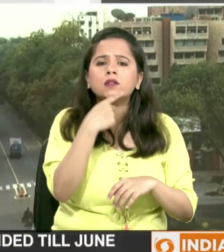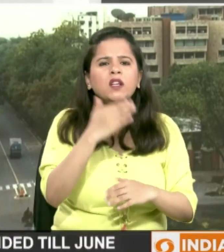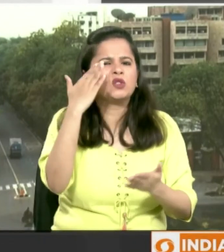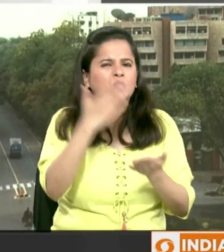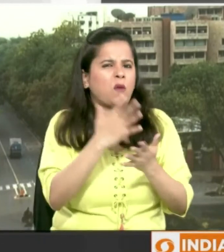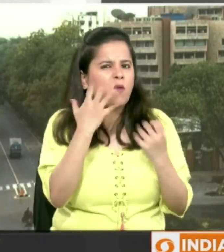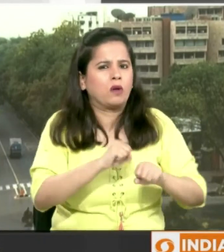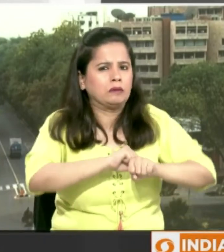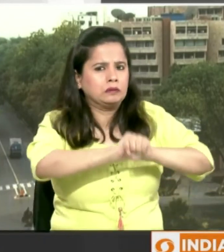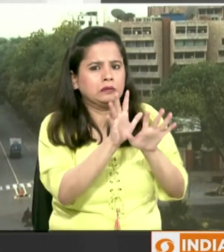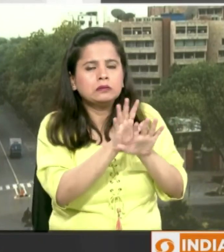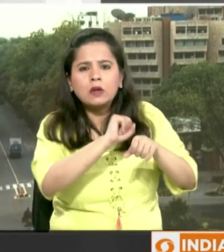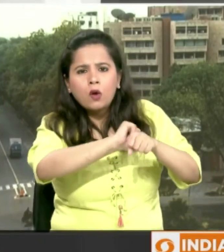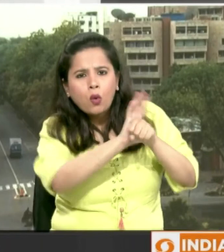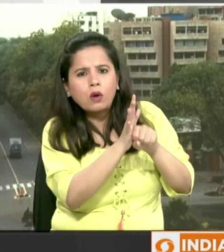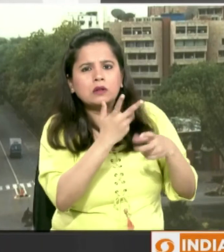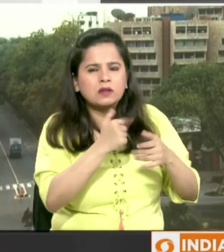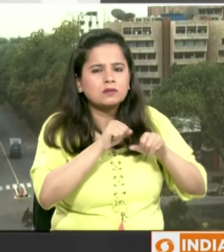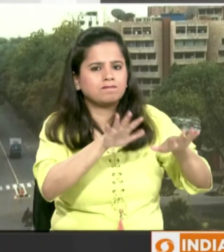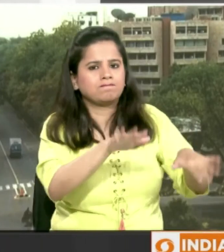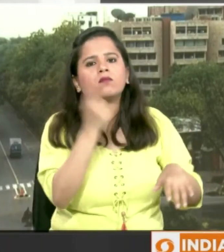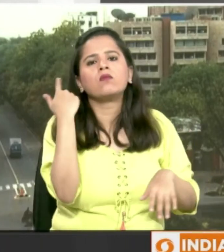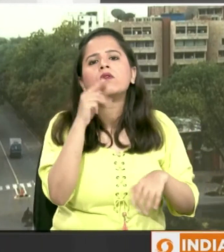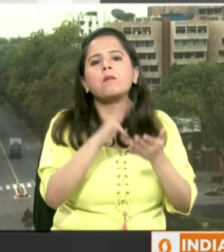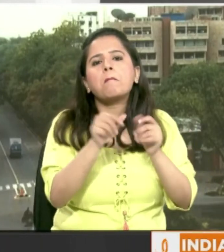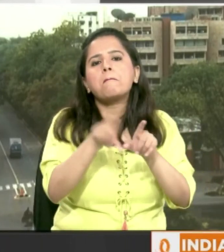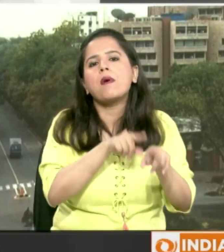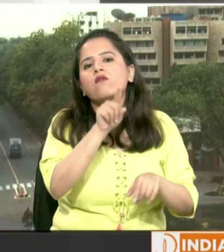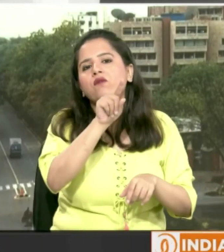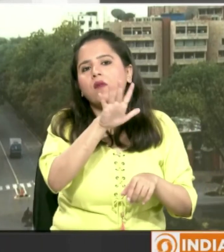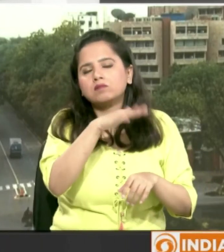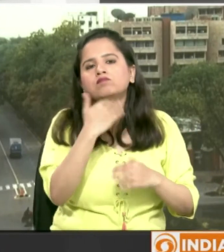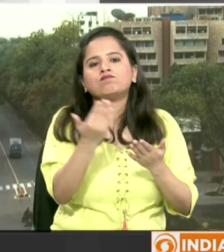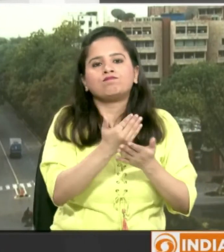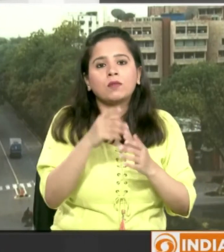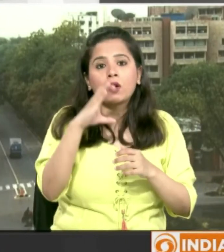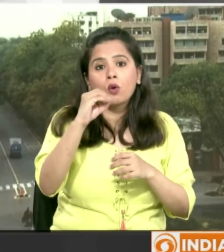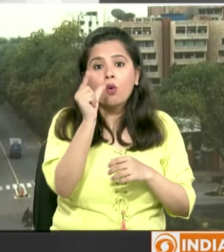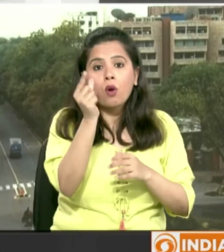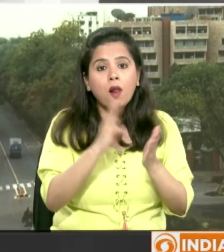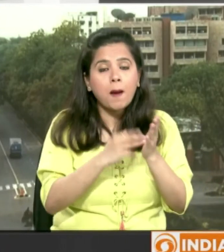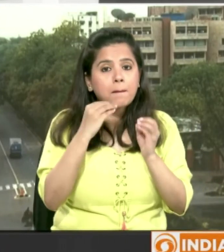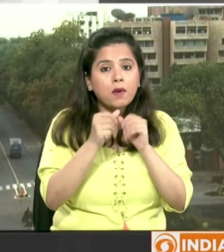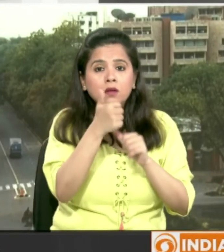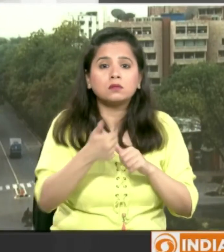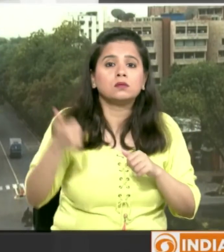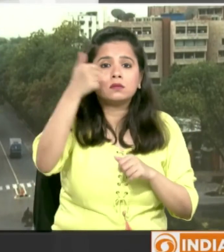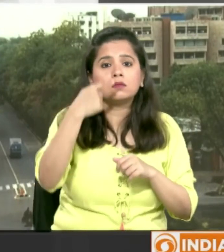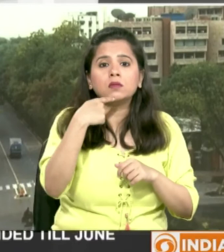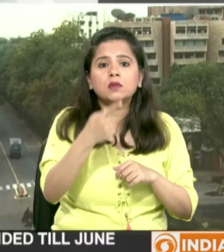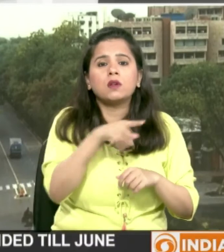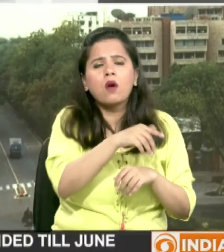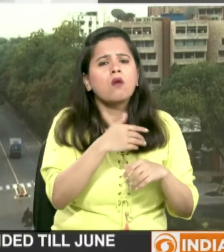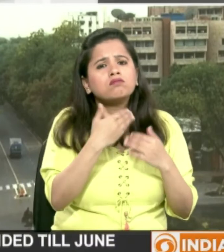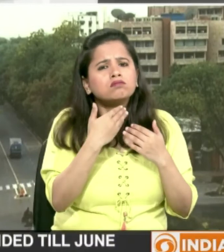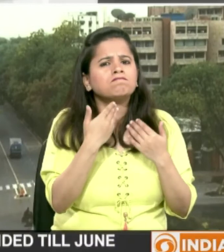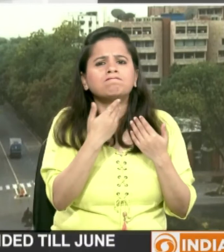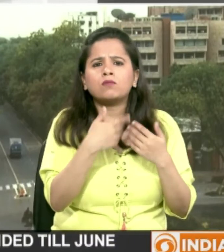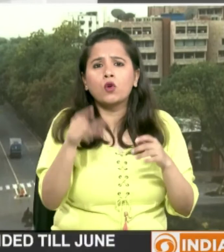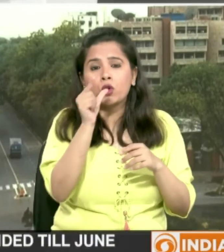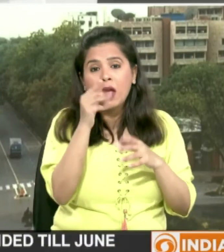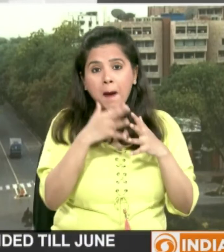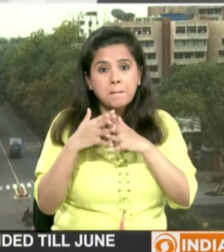of COVID-19 was scheduled to end on the 15th of May. Columbia's mayor has left open the possibility that the U.S.